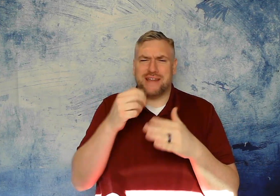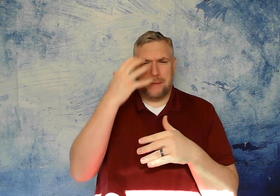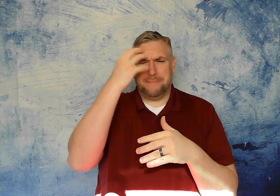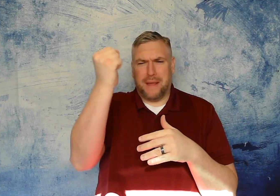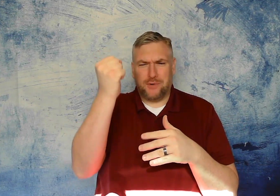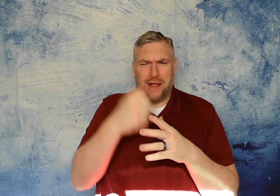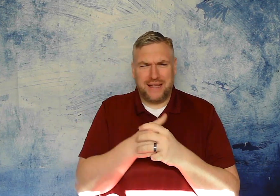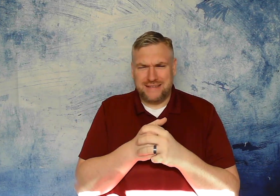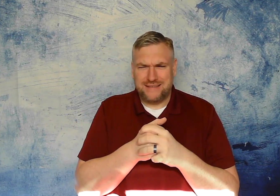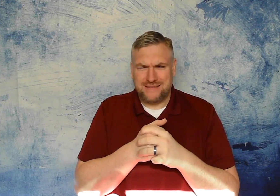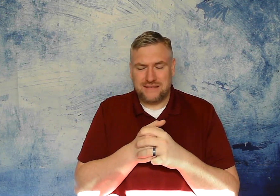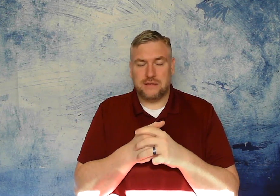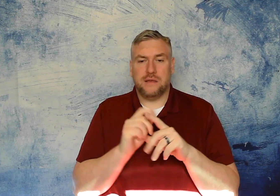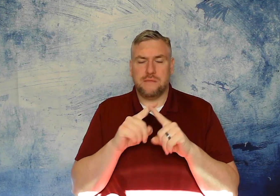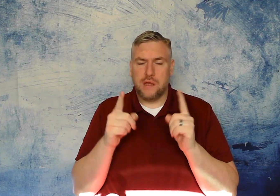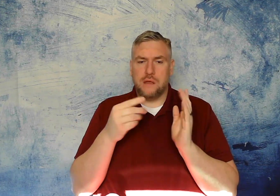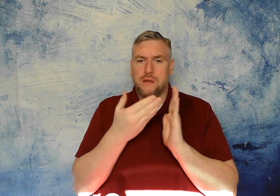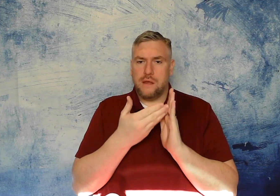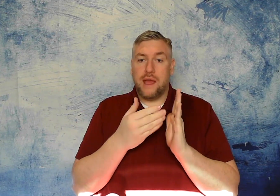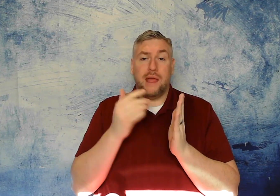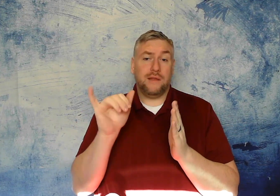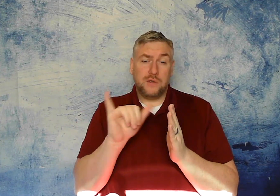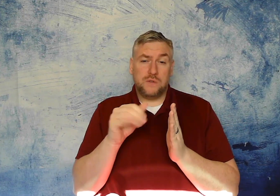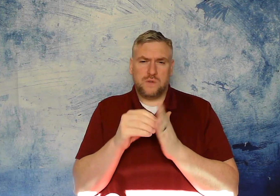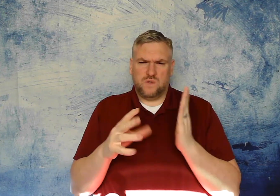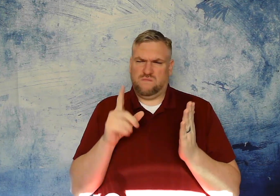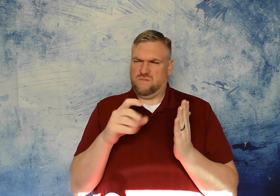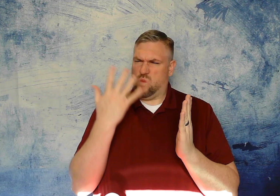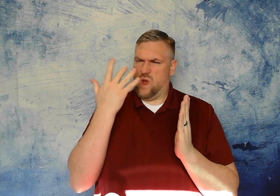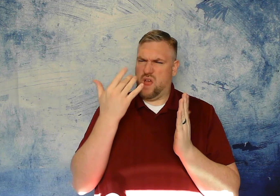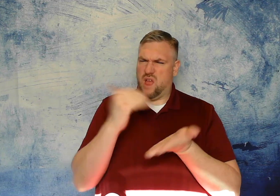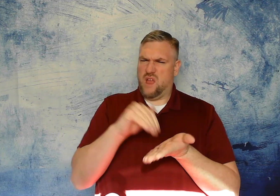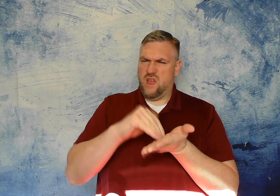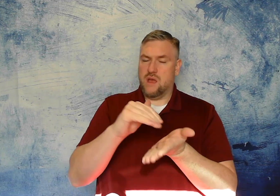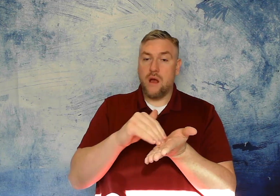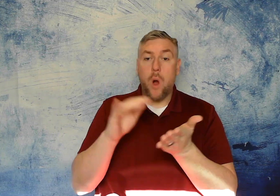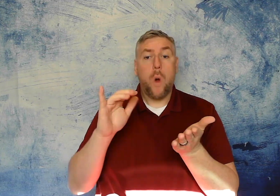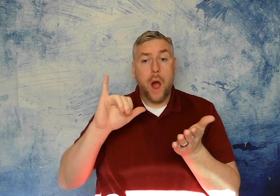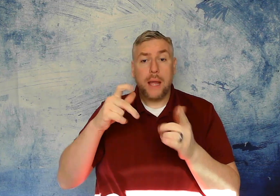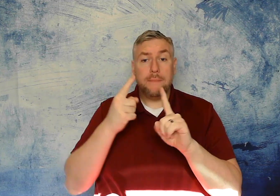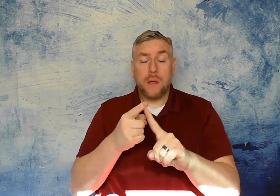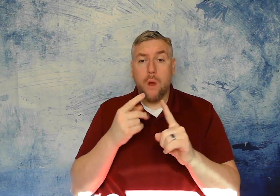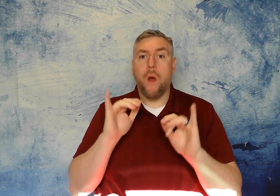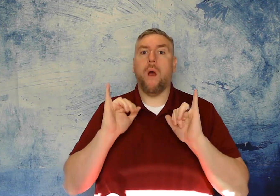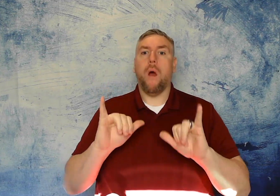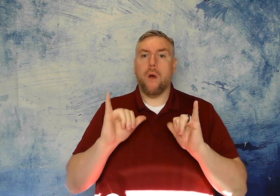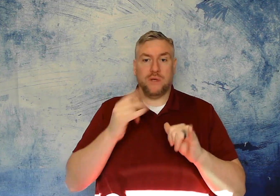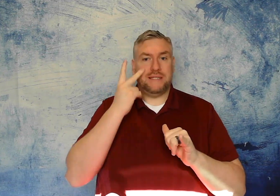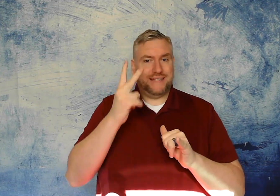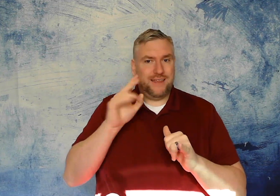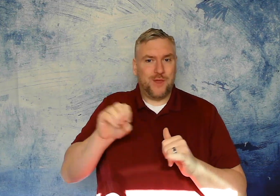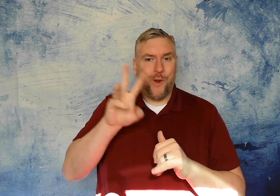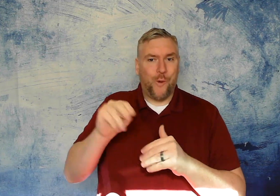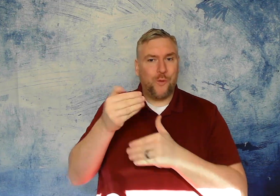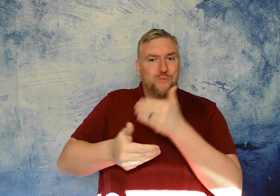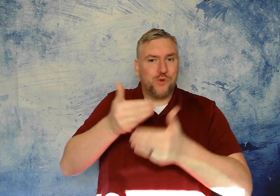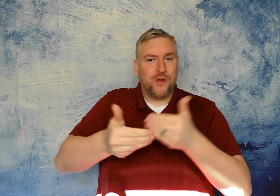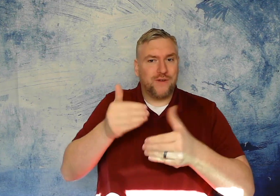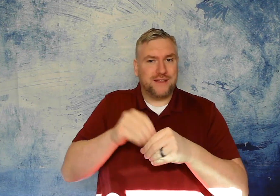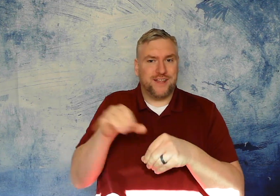yeah, students aren't going to memorize that one test. Also, students may go, well, why am I having this test again and again? Oh,